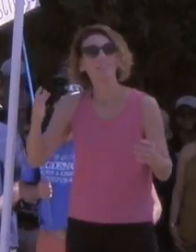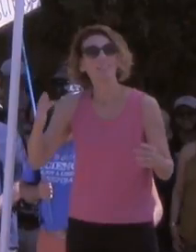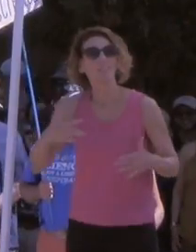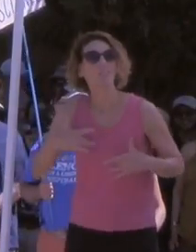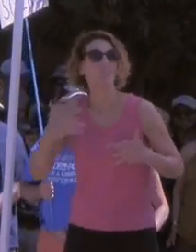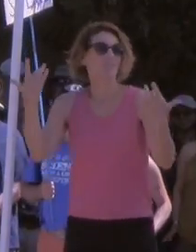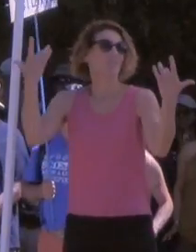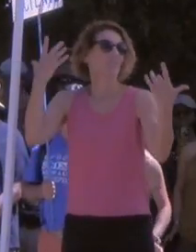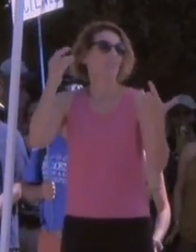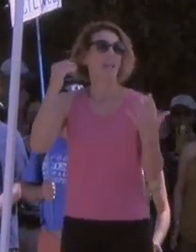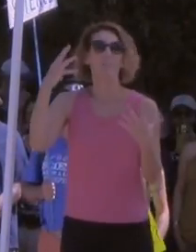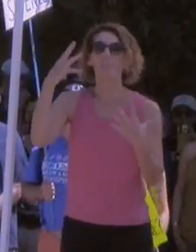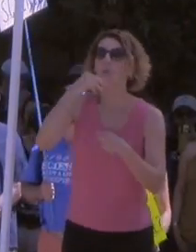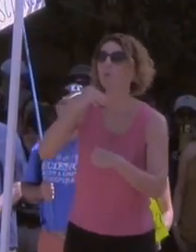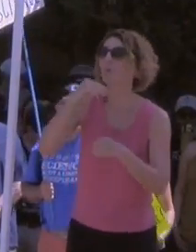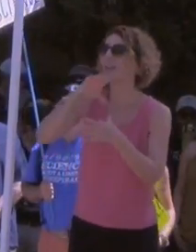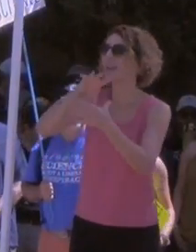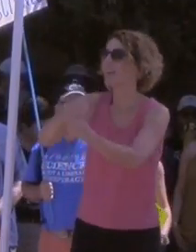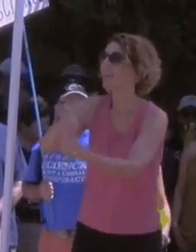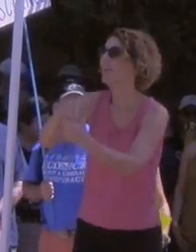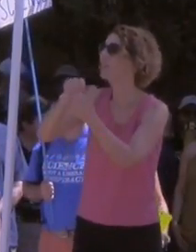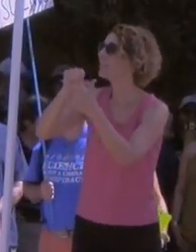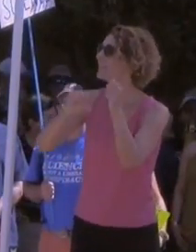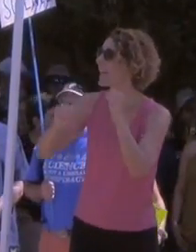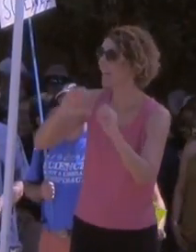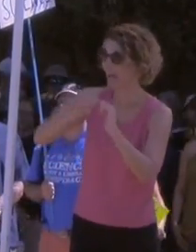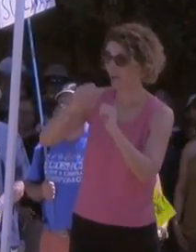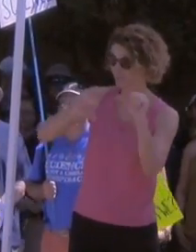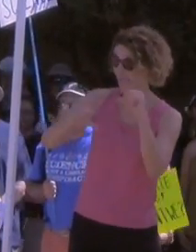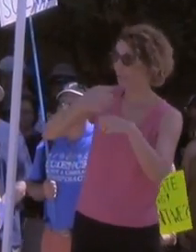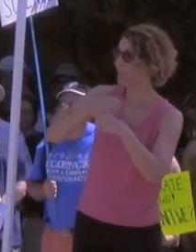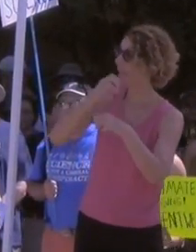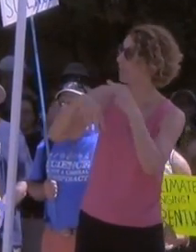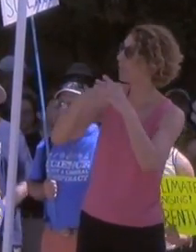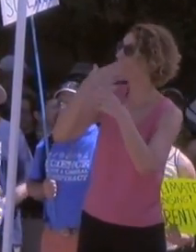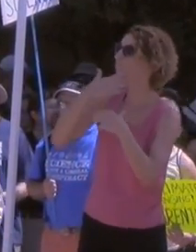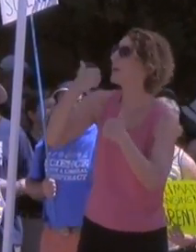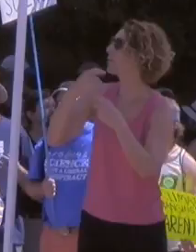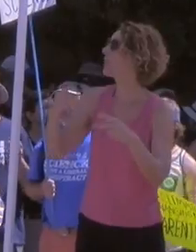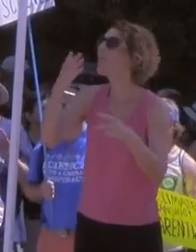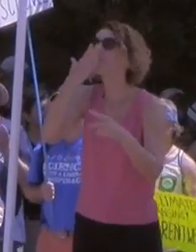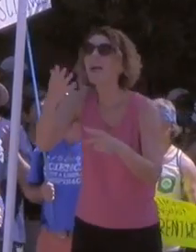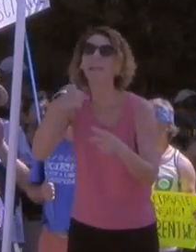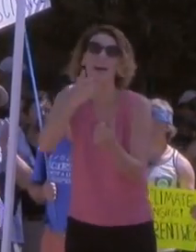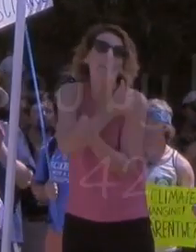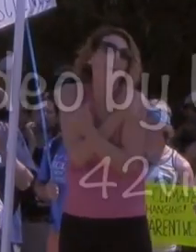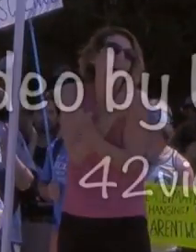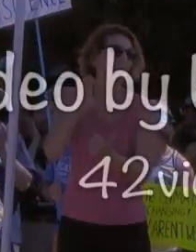science and how it makes our world a better place. Thank you, and I love being here.